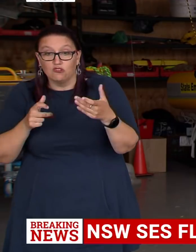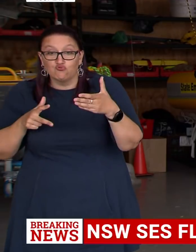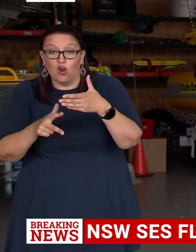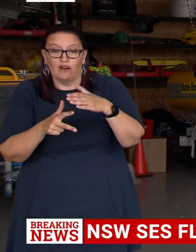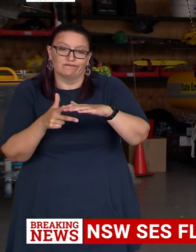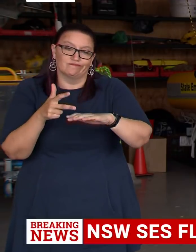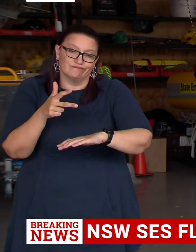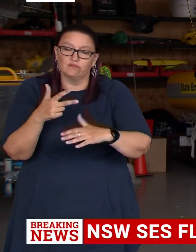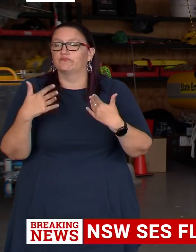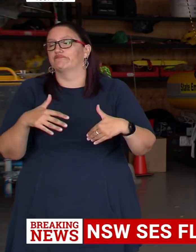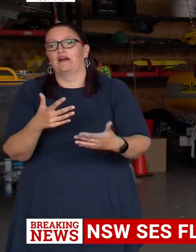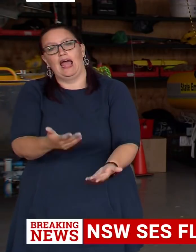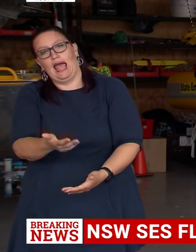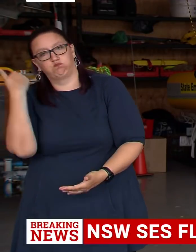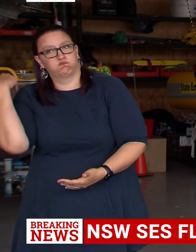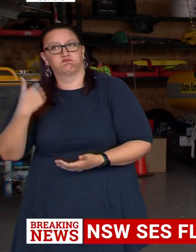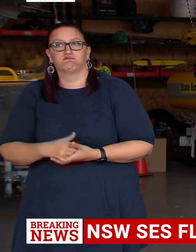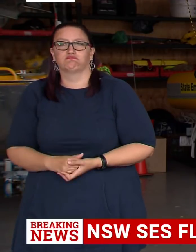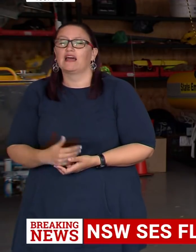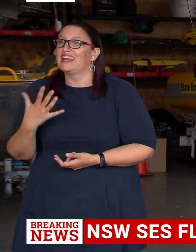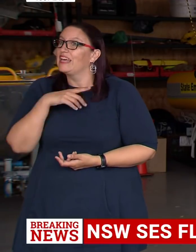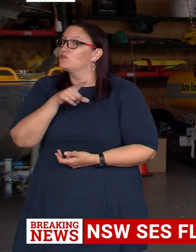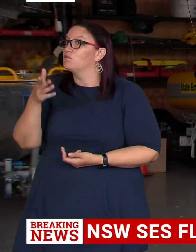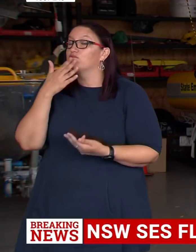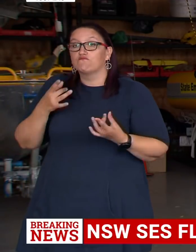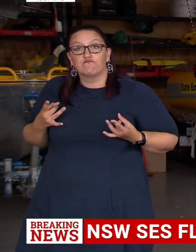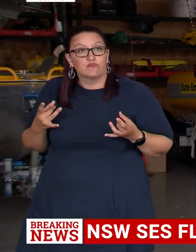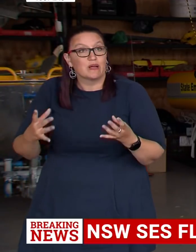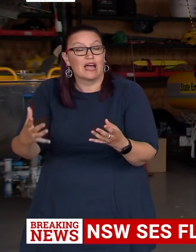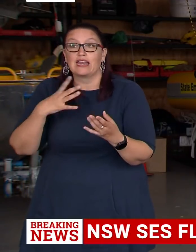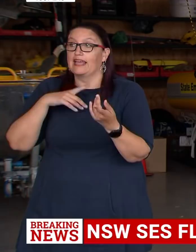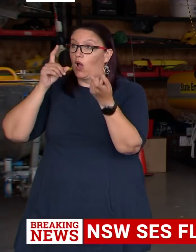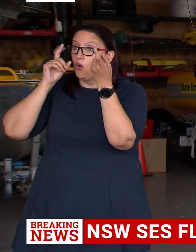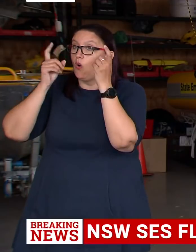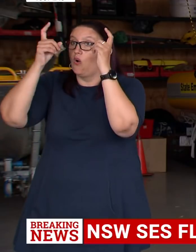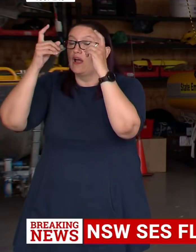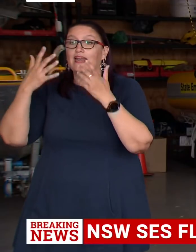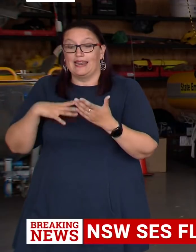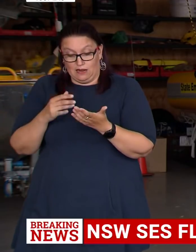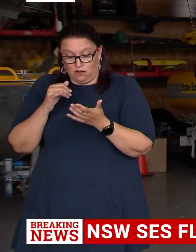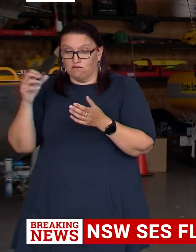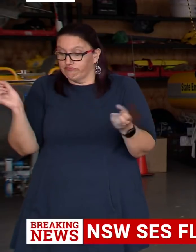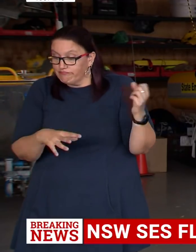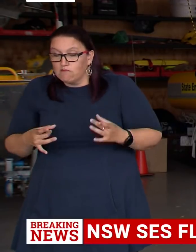alert, being ready to evacuate when they need to, and already through the SES, our government agencies, and especially